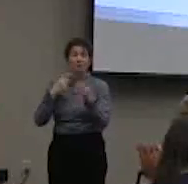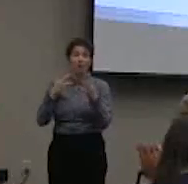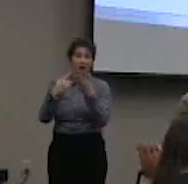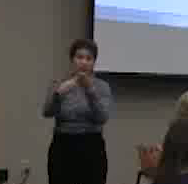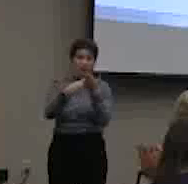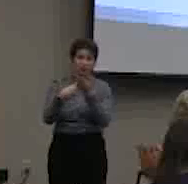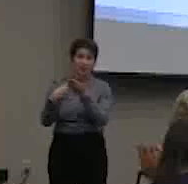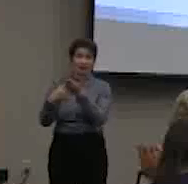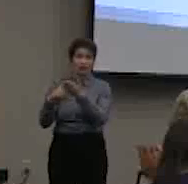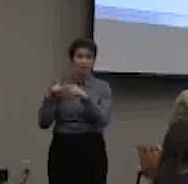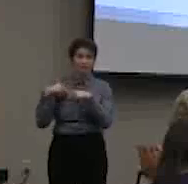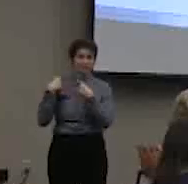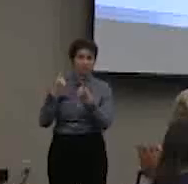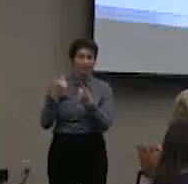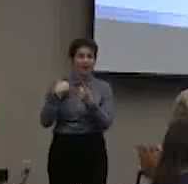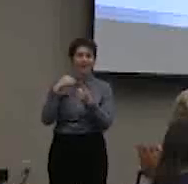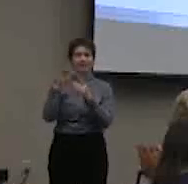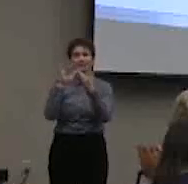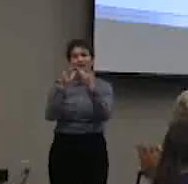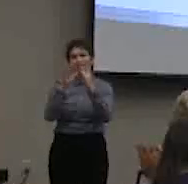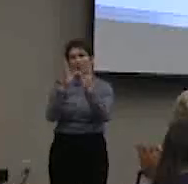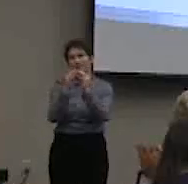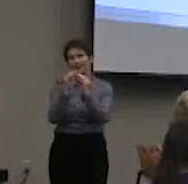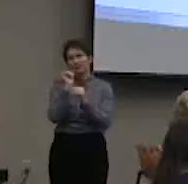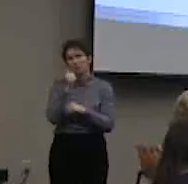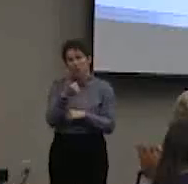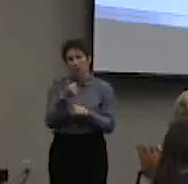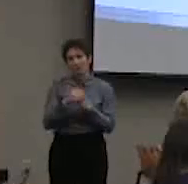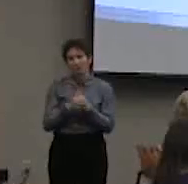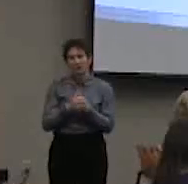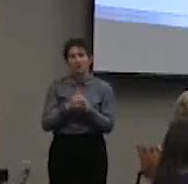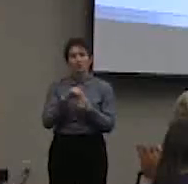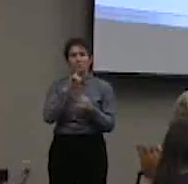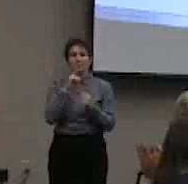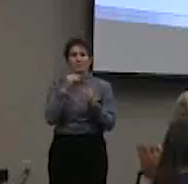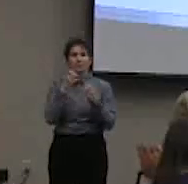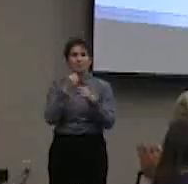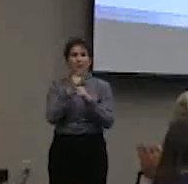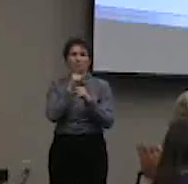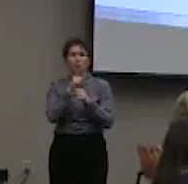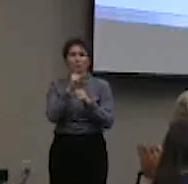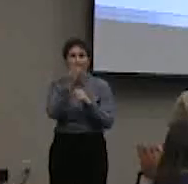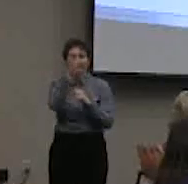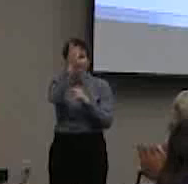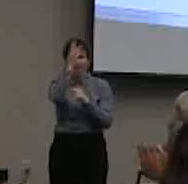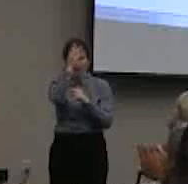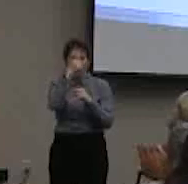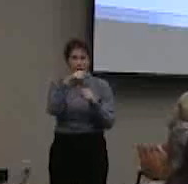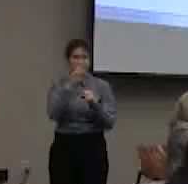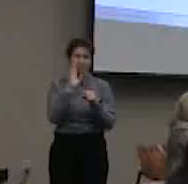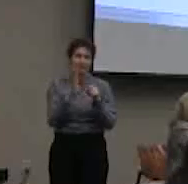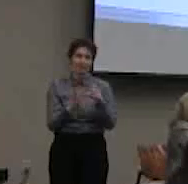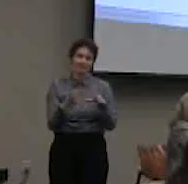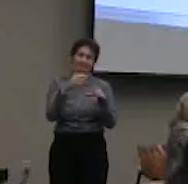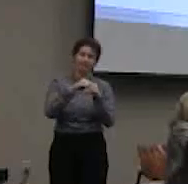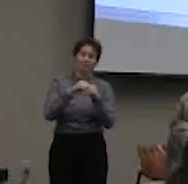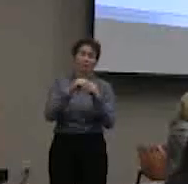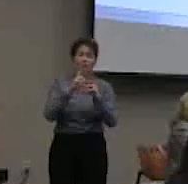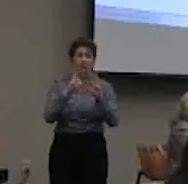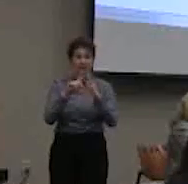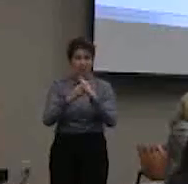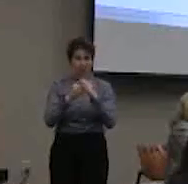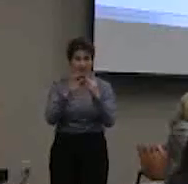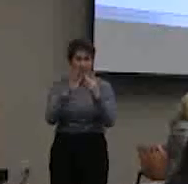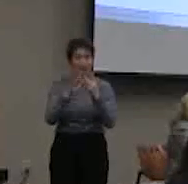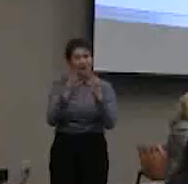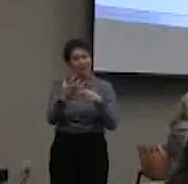network meeting tomorrow about making fatherhood a big piece of the Ready Start Network, where we will be including the